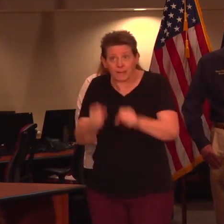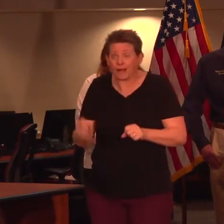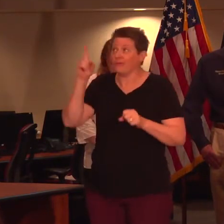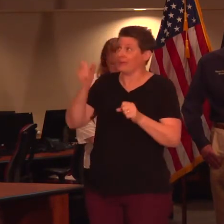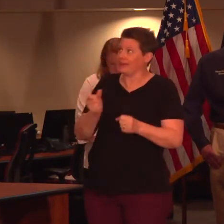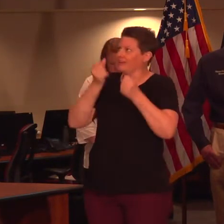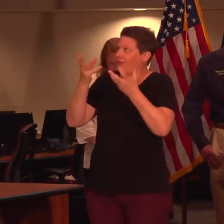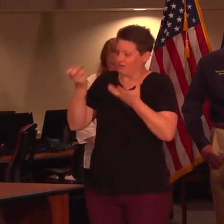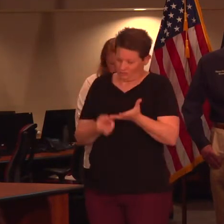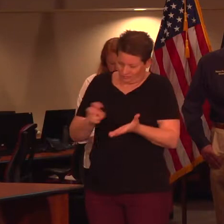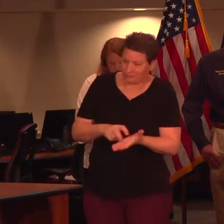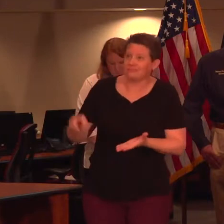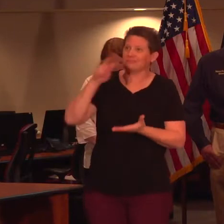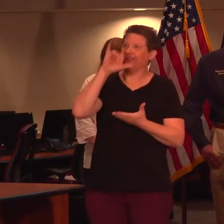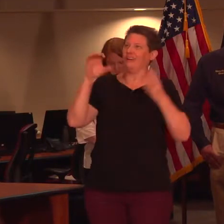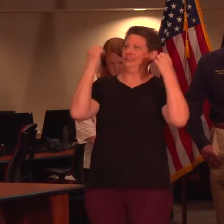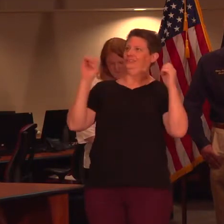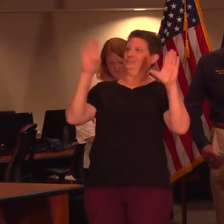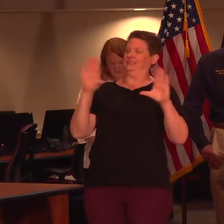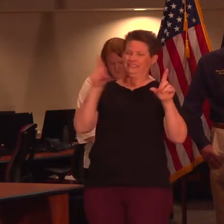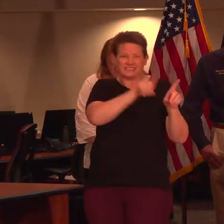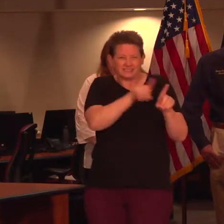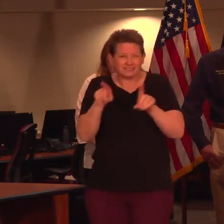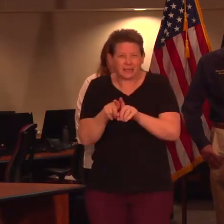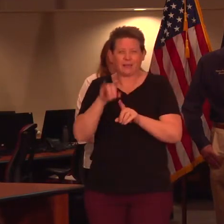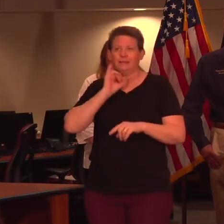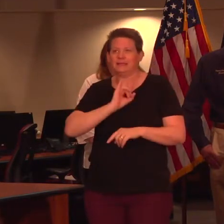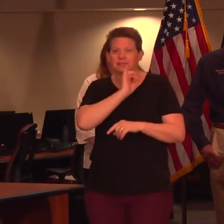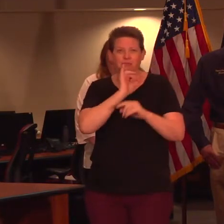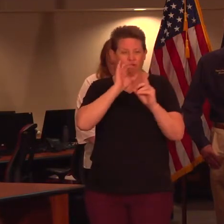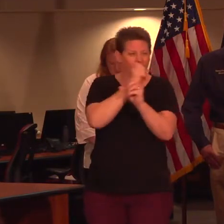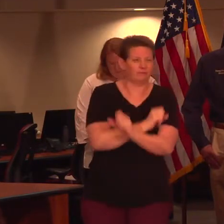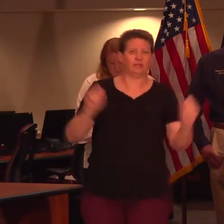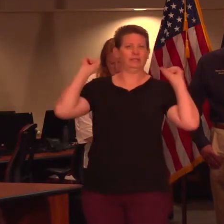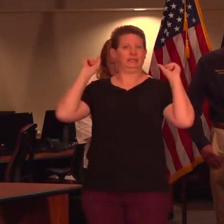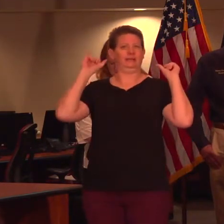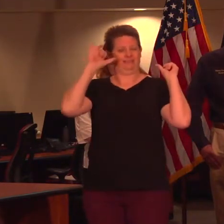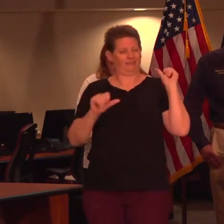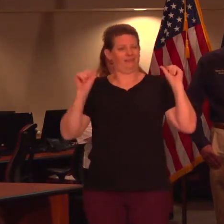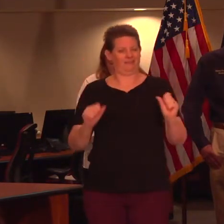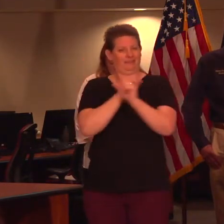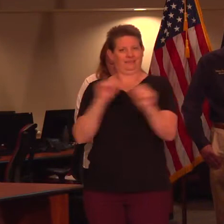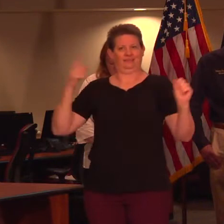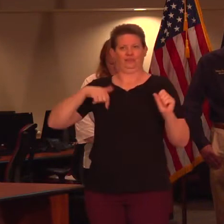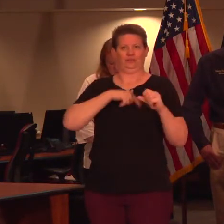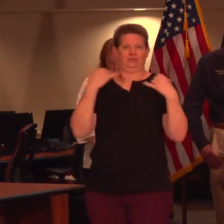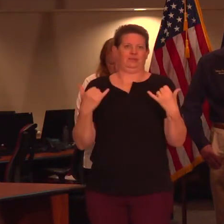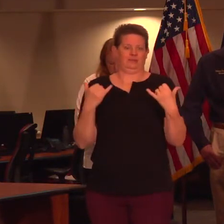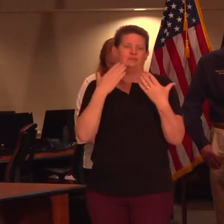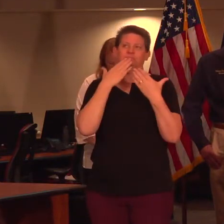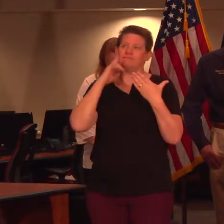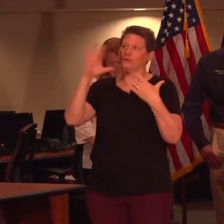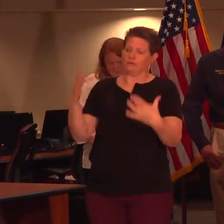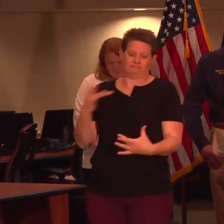same power that brought Israel out of bondage, that same power can deliver us even now. We thank you for healing and